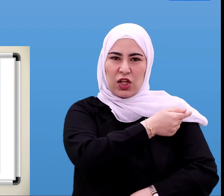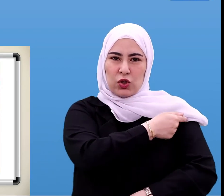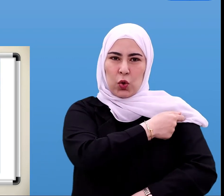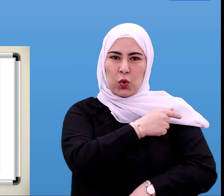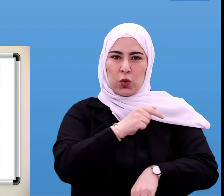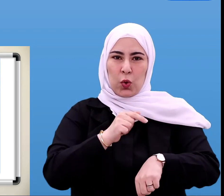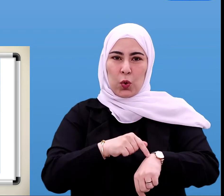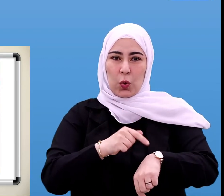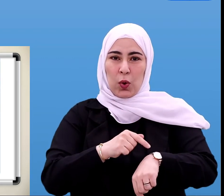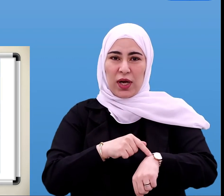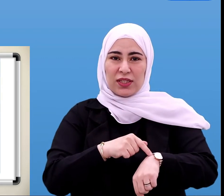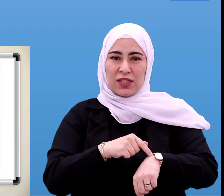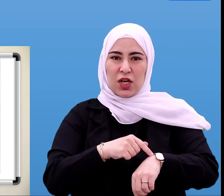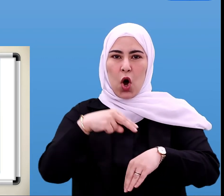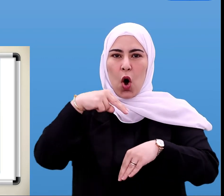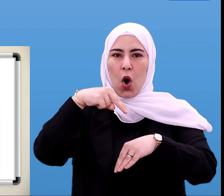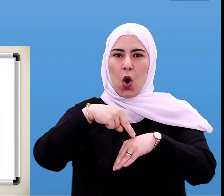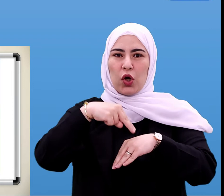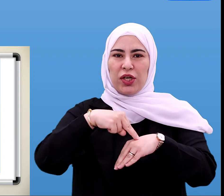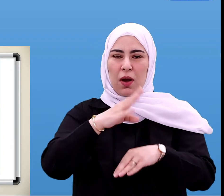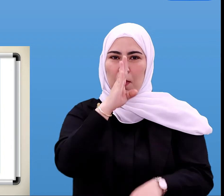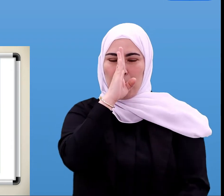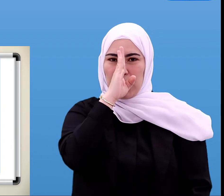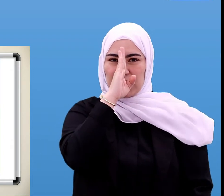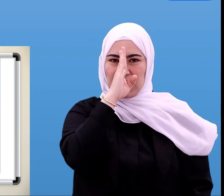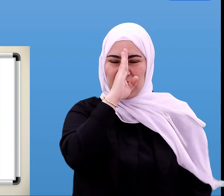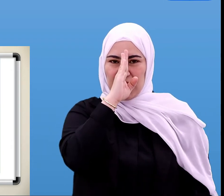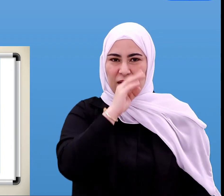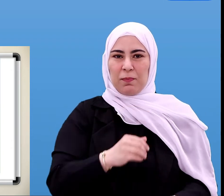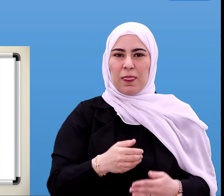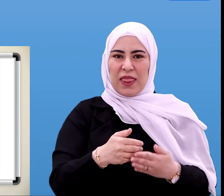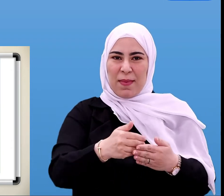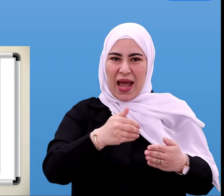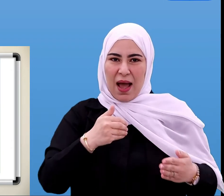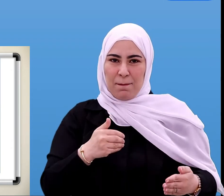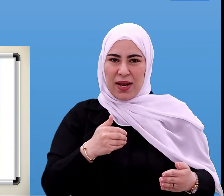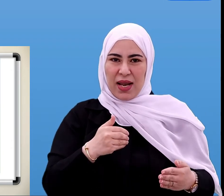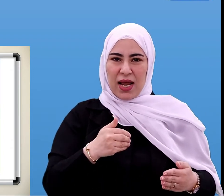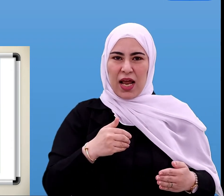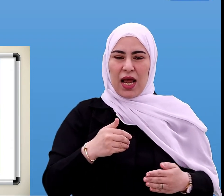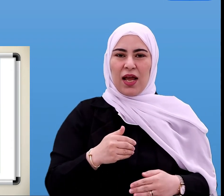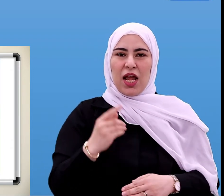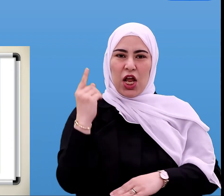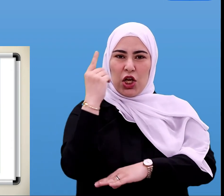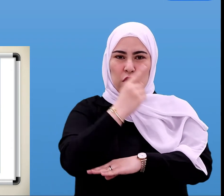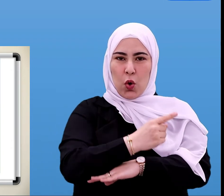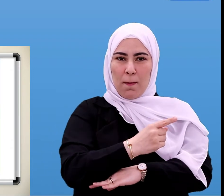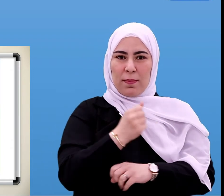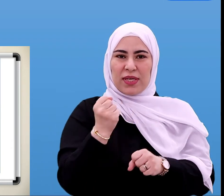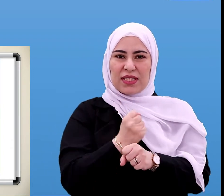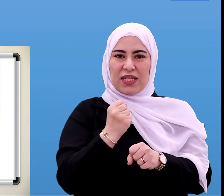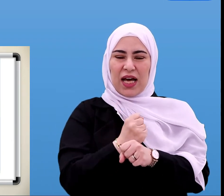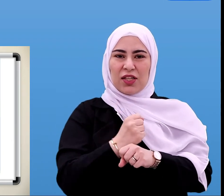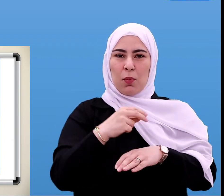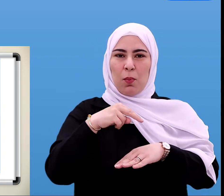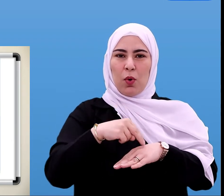Monday. Because I'm referring to a day, I will use on. Now let's take a look at the